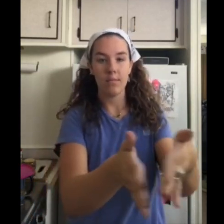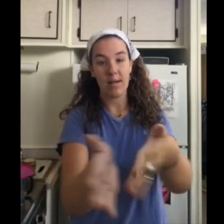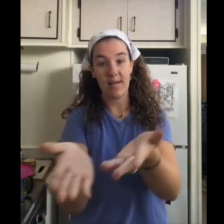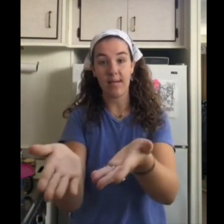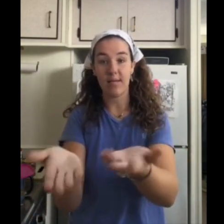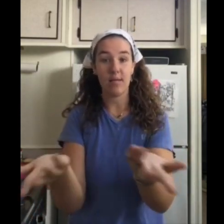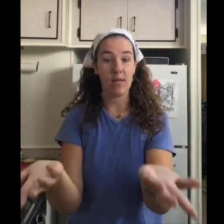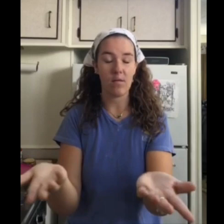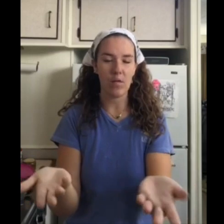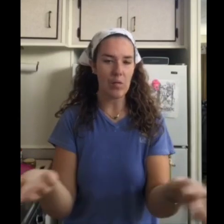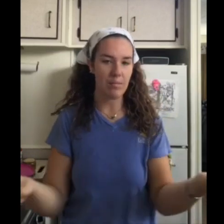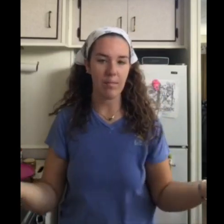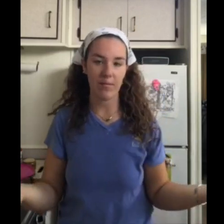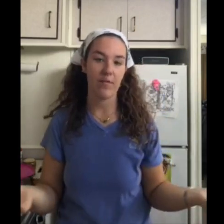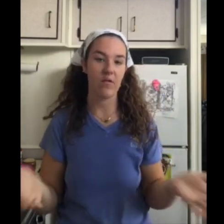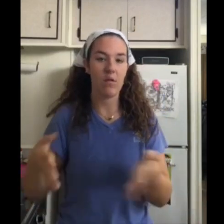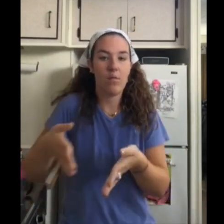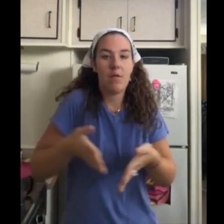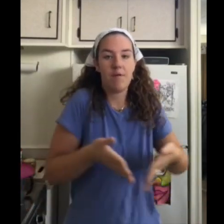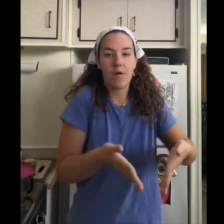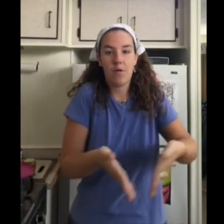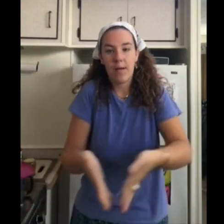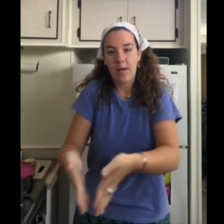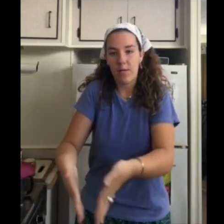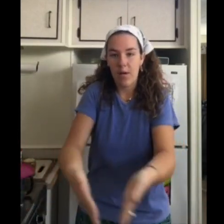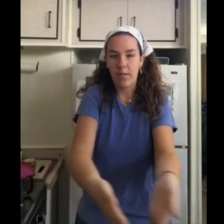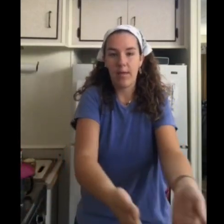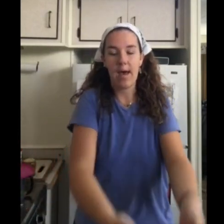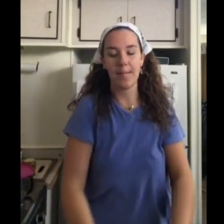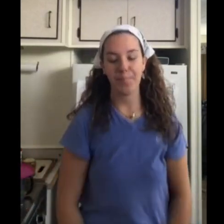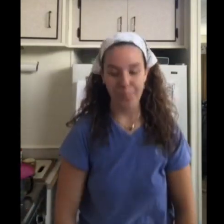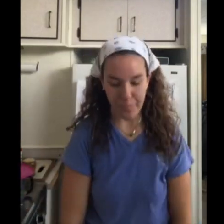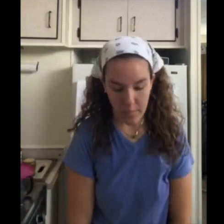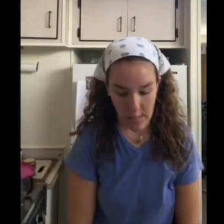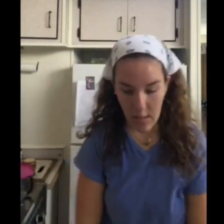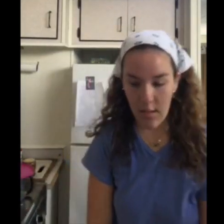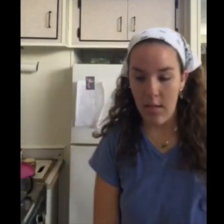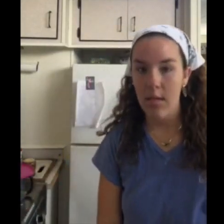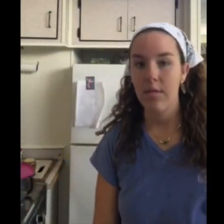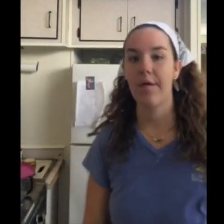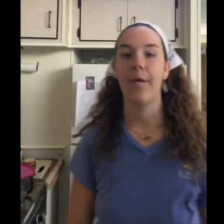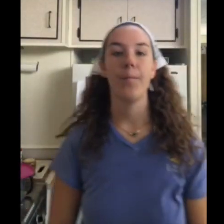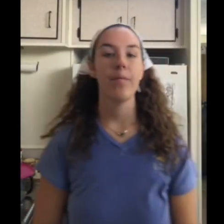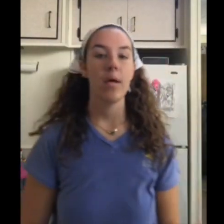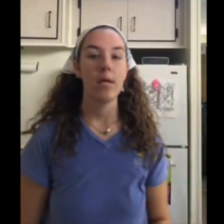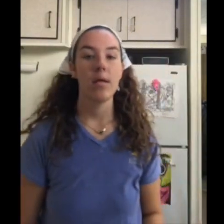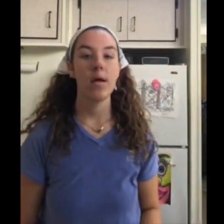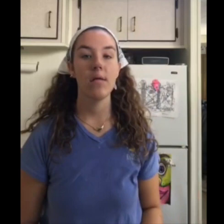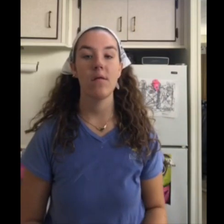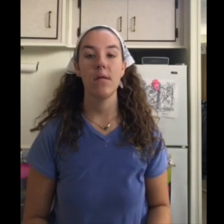makes sense because you envision a river going down a mountain like that. So, there's